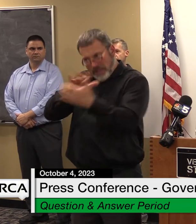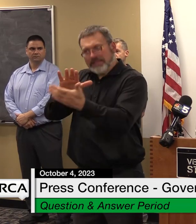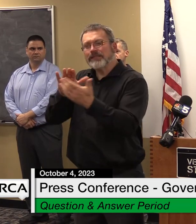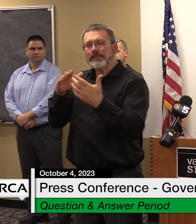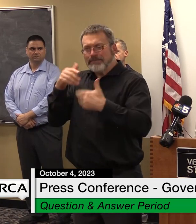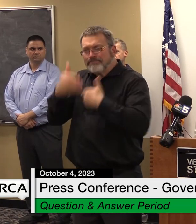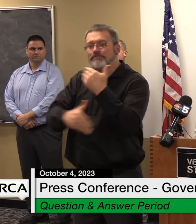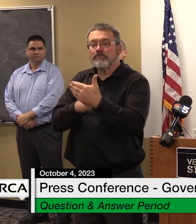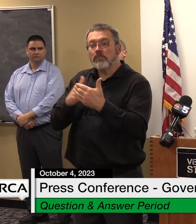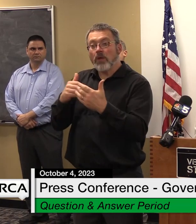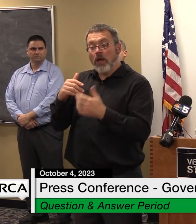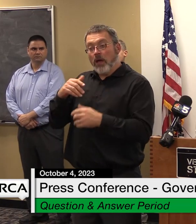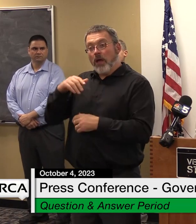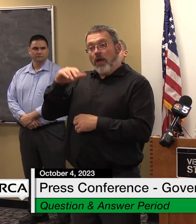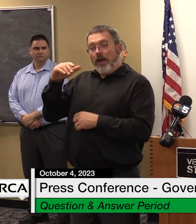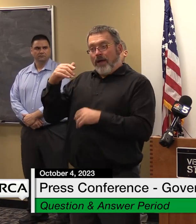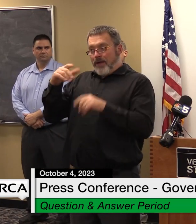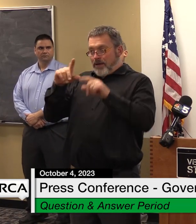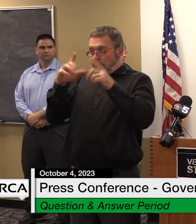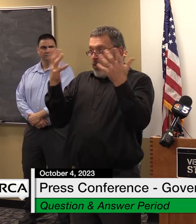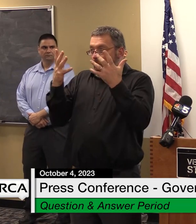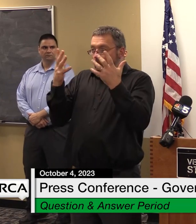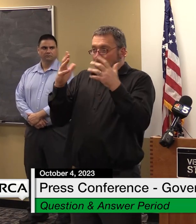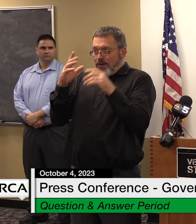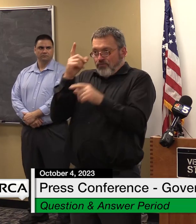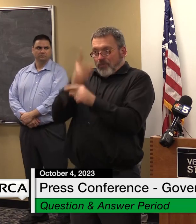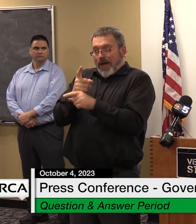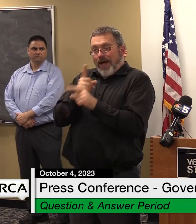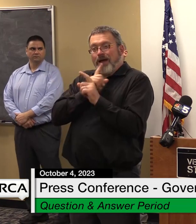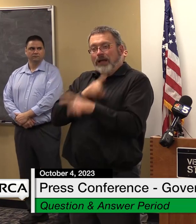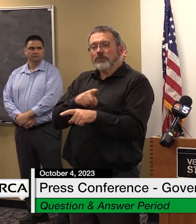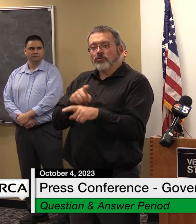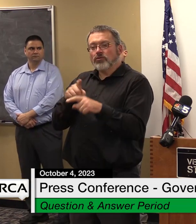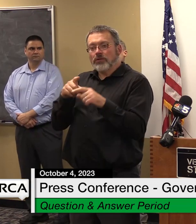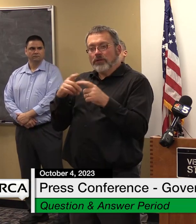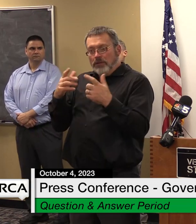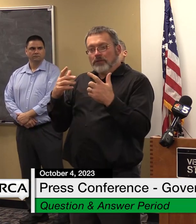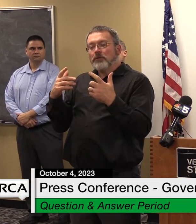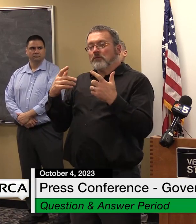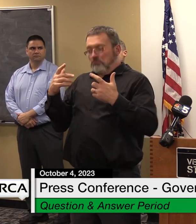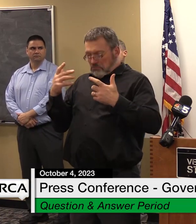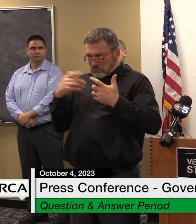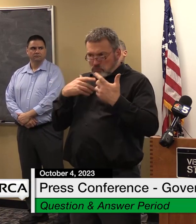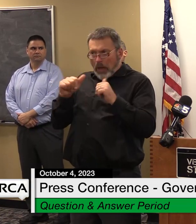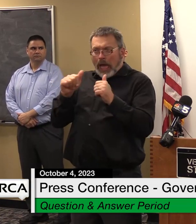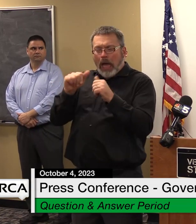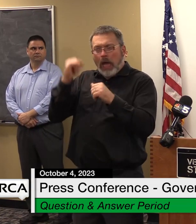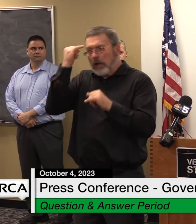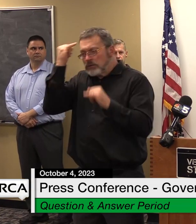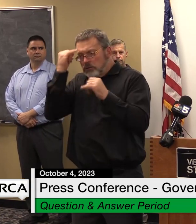there, but some of the answers are what we've been doing already. We just need more of it.